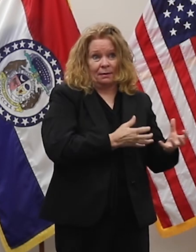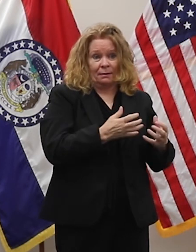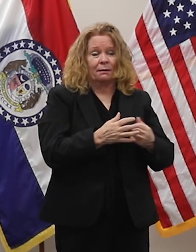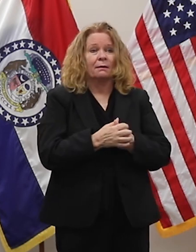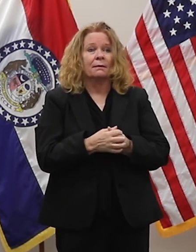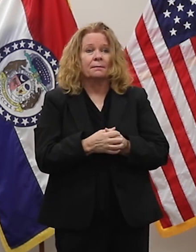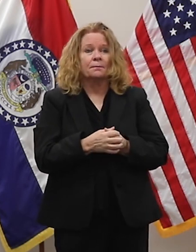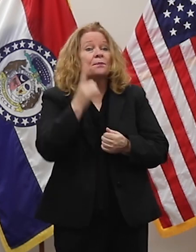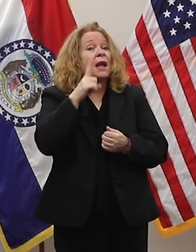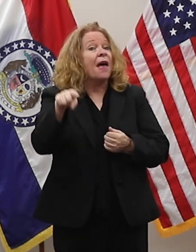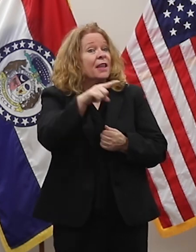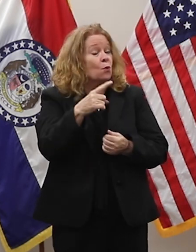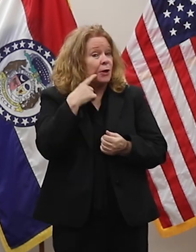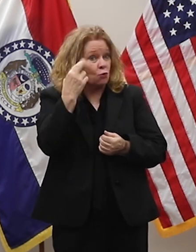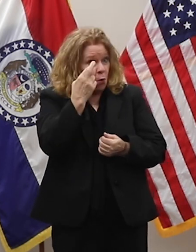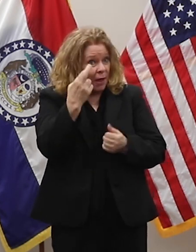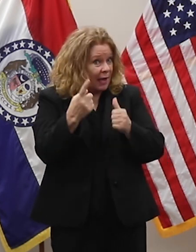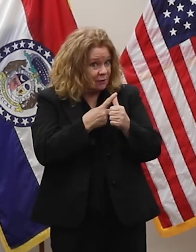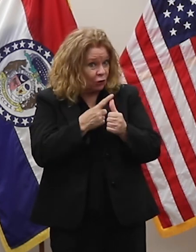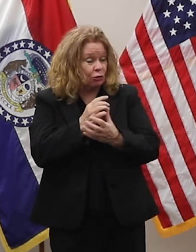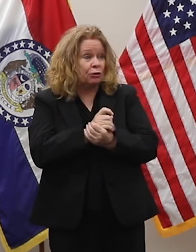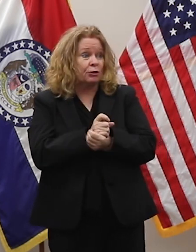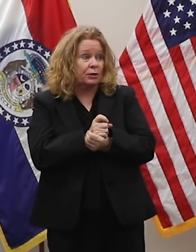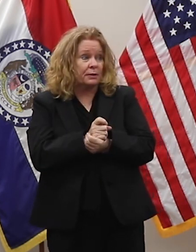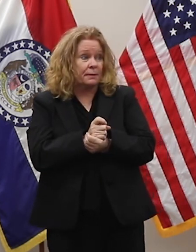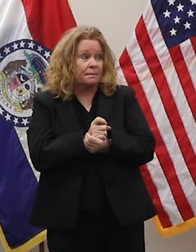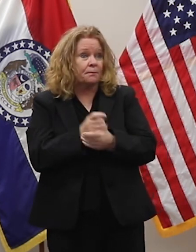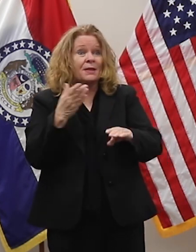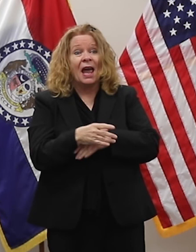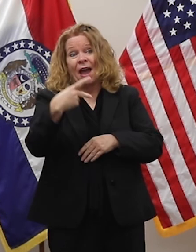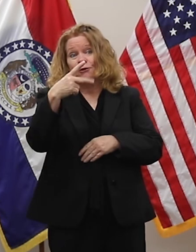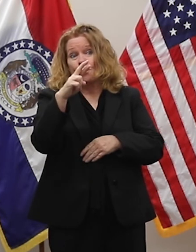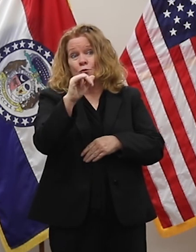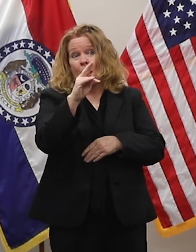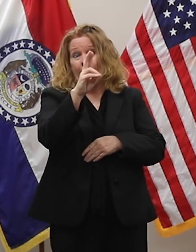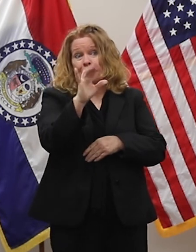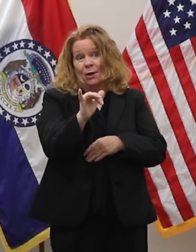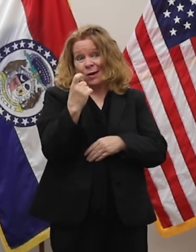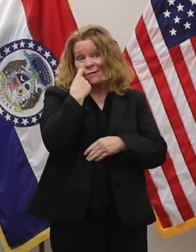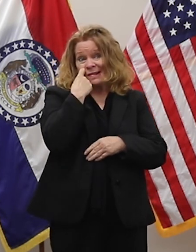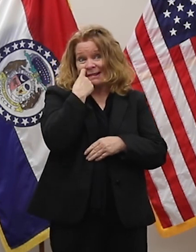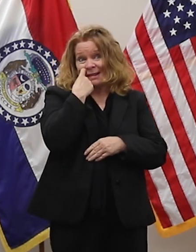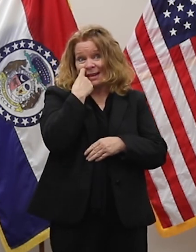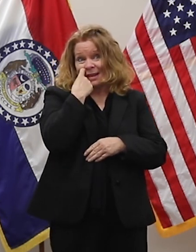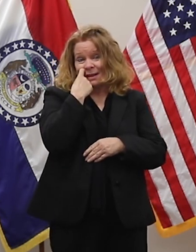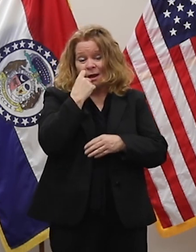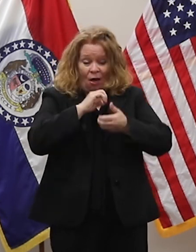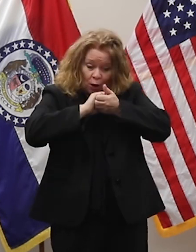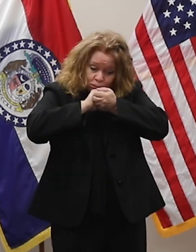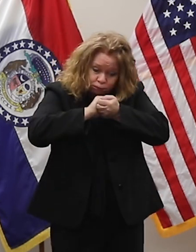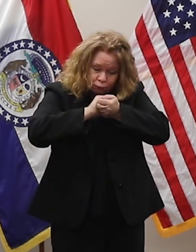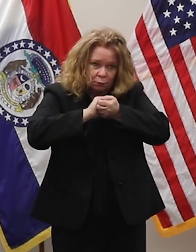think what you'll see first of all is that after the primary elections a couple of weeks ago, the cohesiveness on the